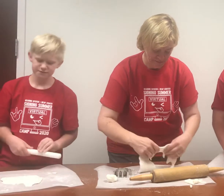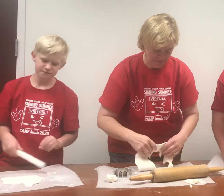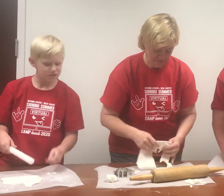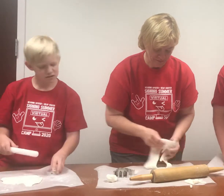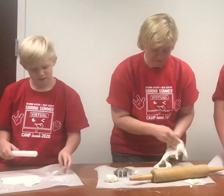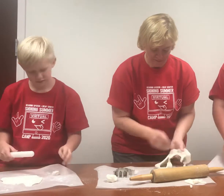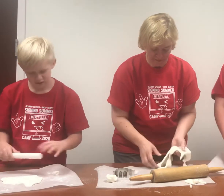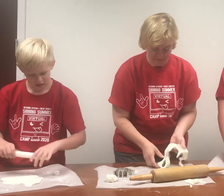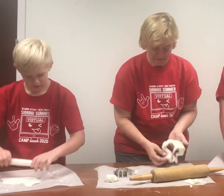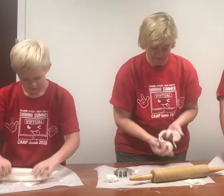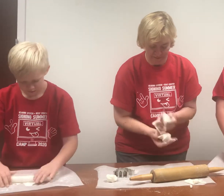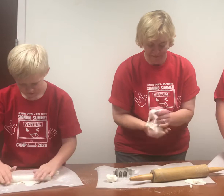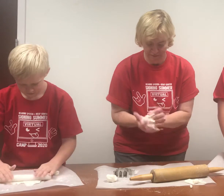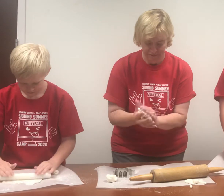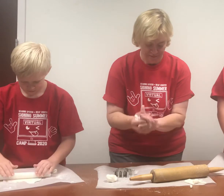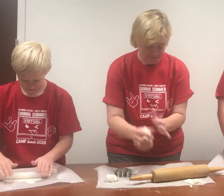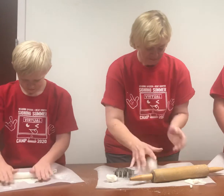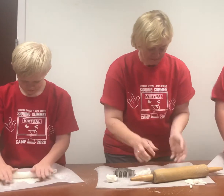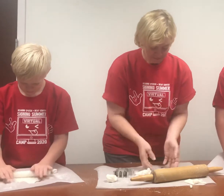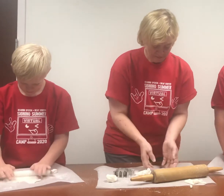dough here.